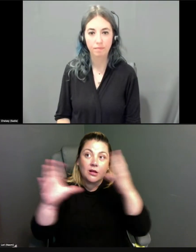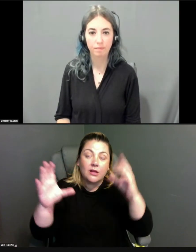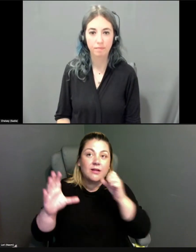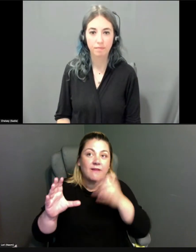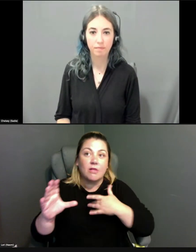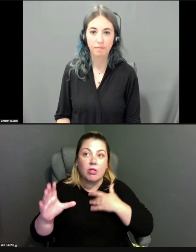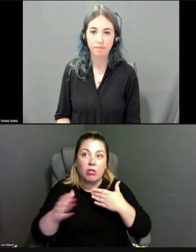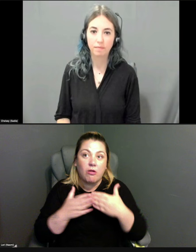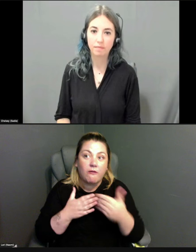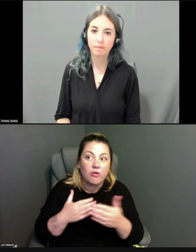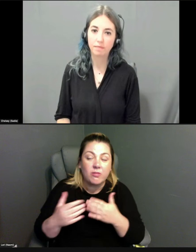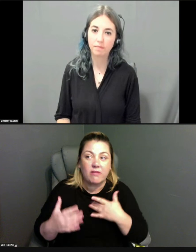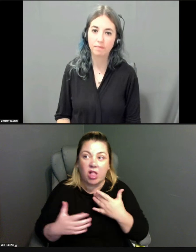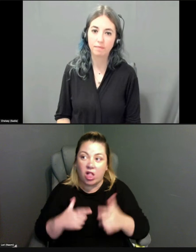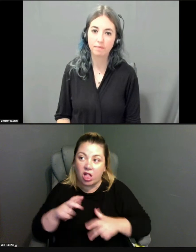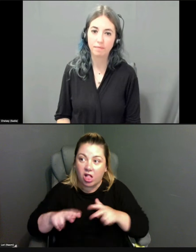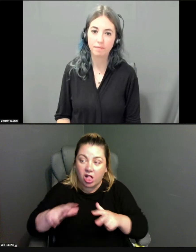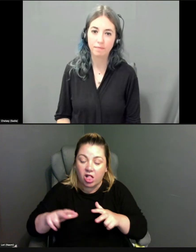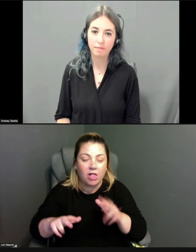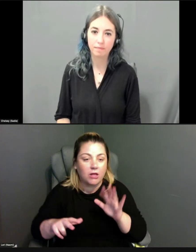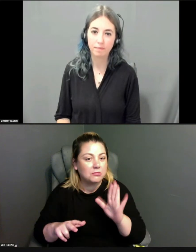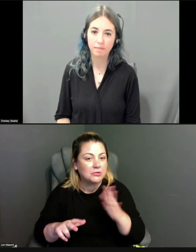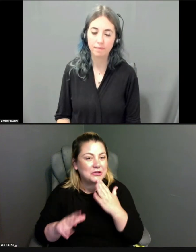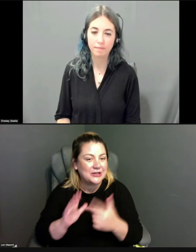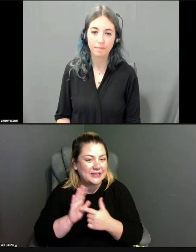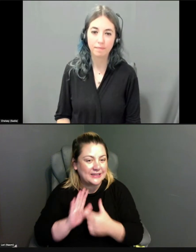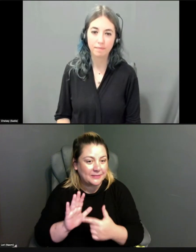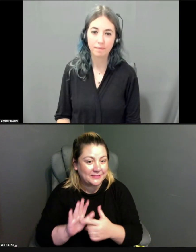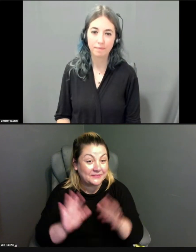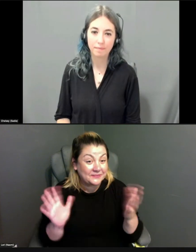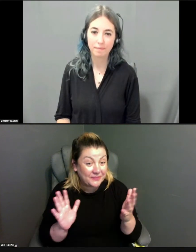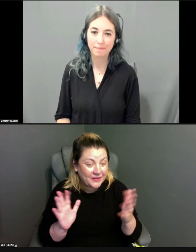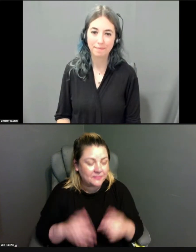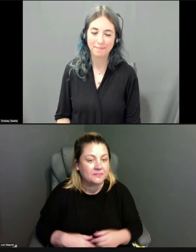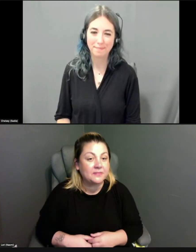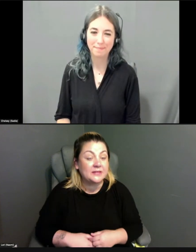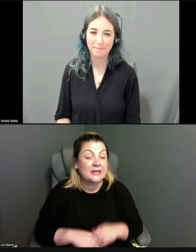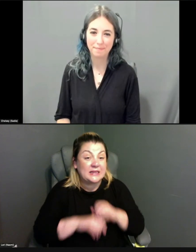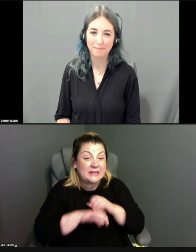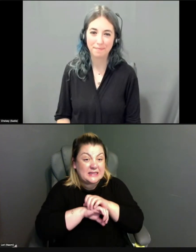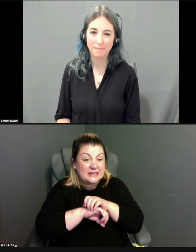with people. So I hate spiders.